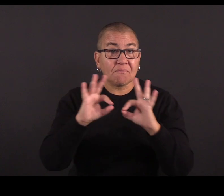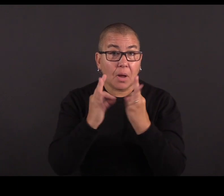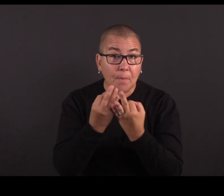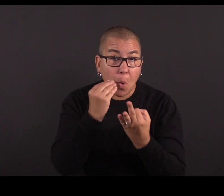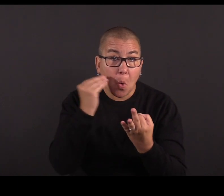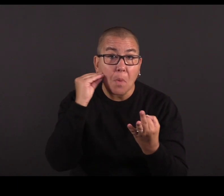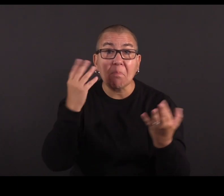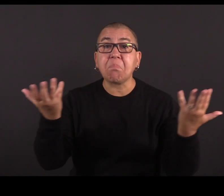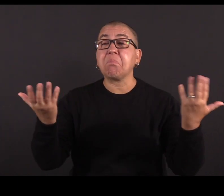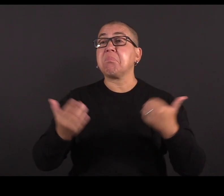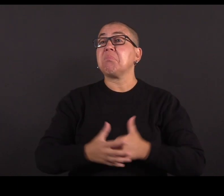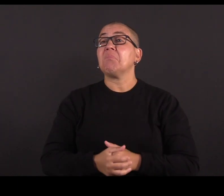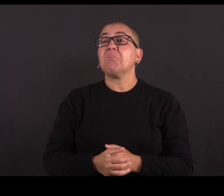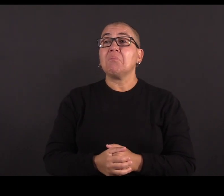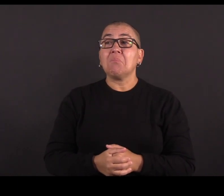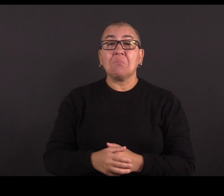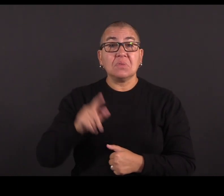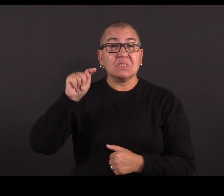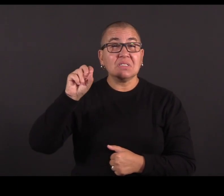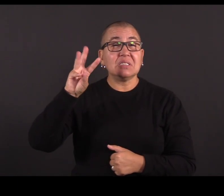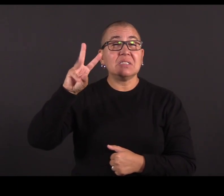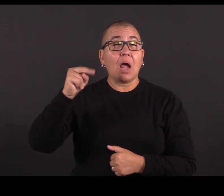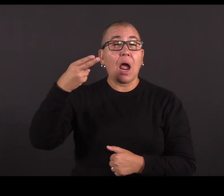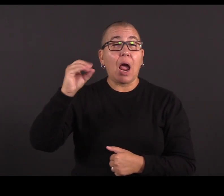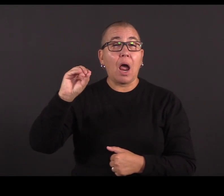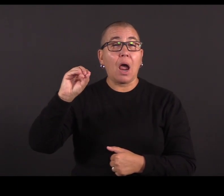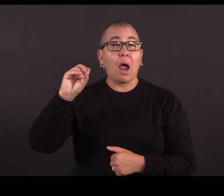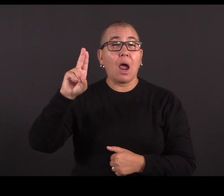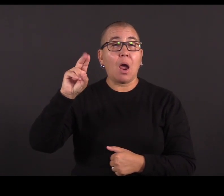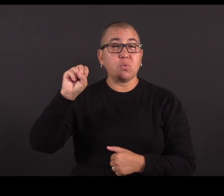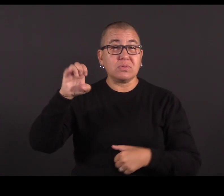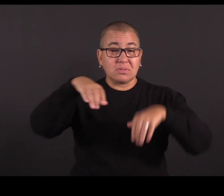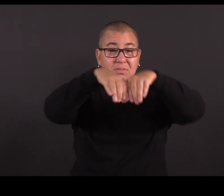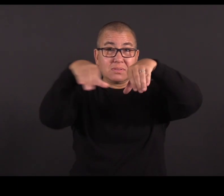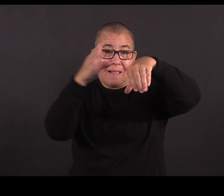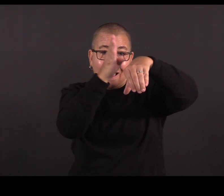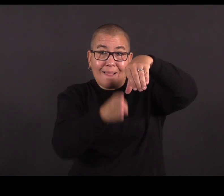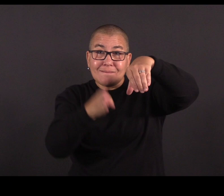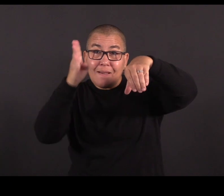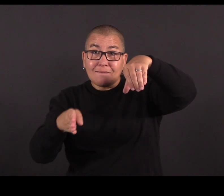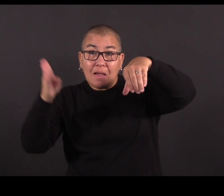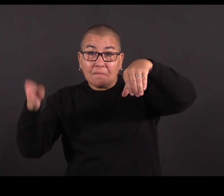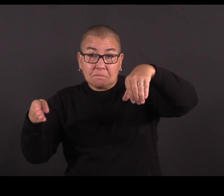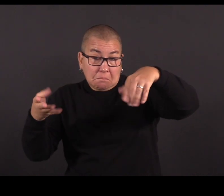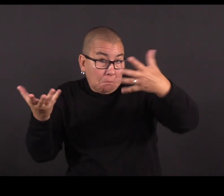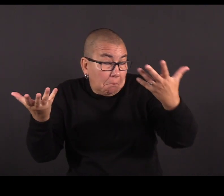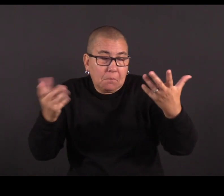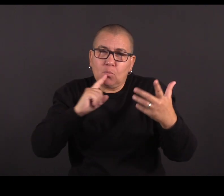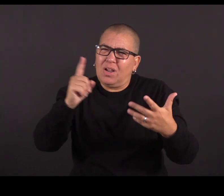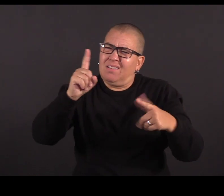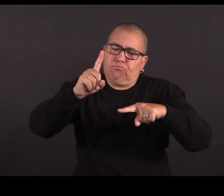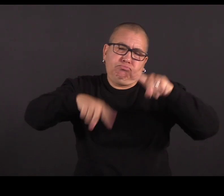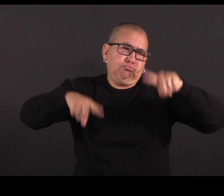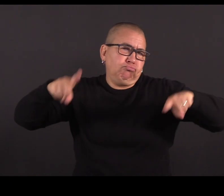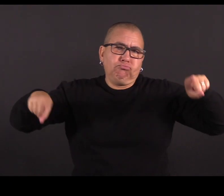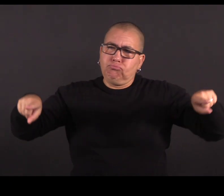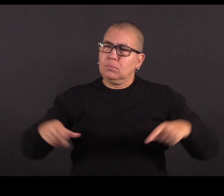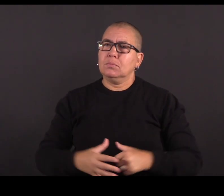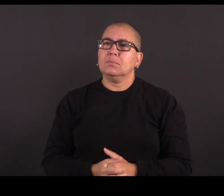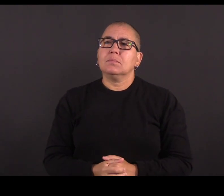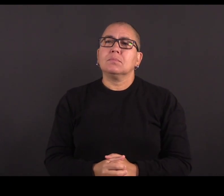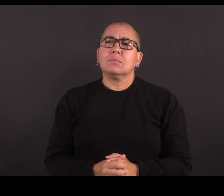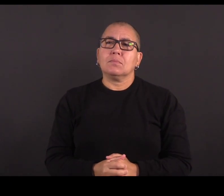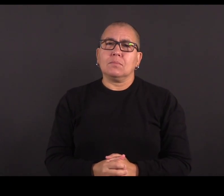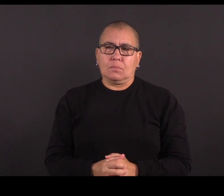The program is operated locally by public housing authorities or equivalent entity.